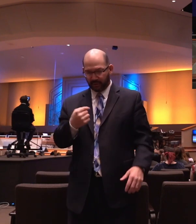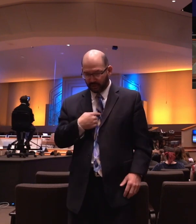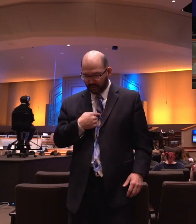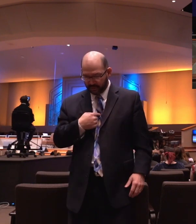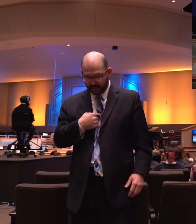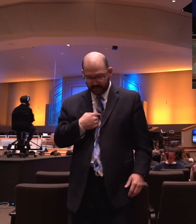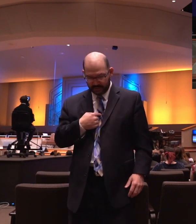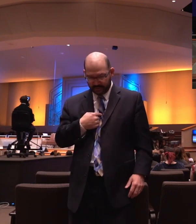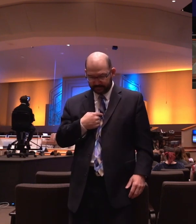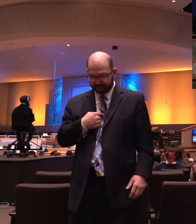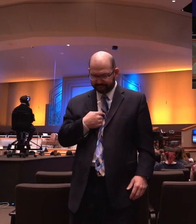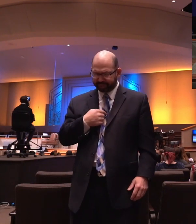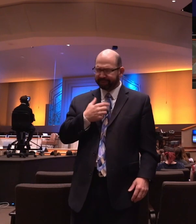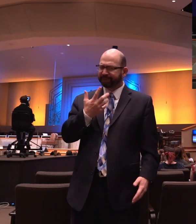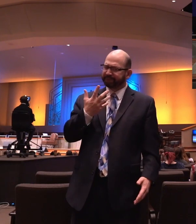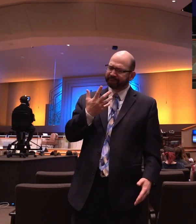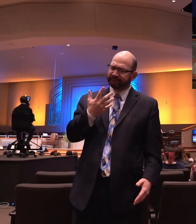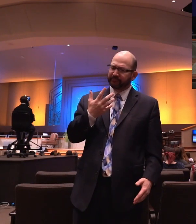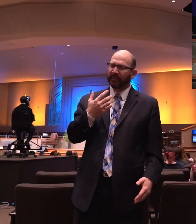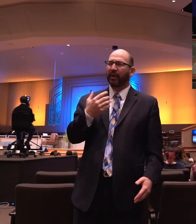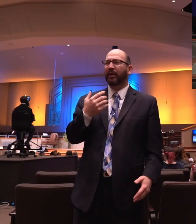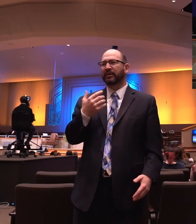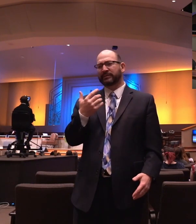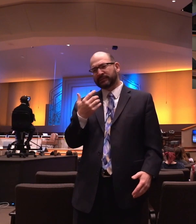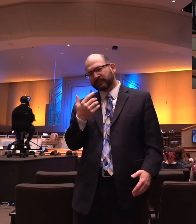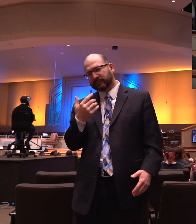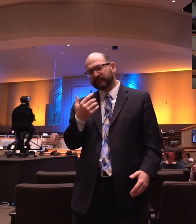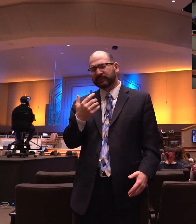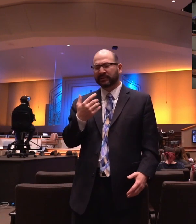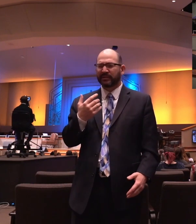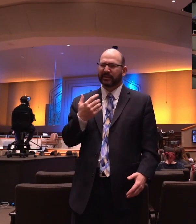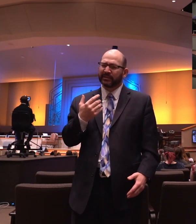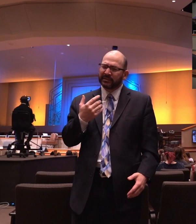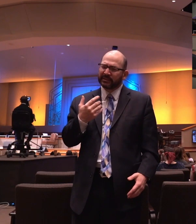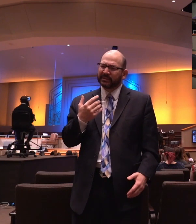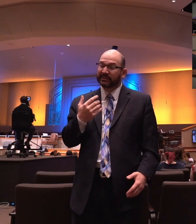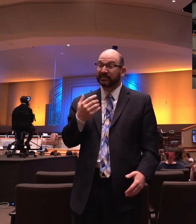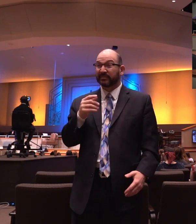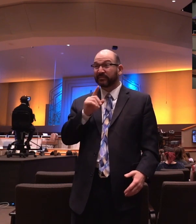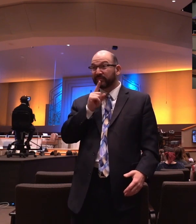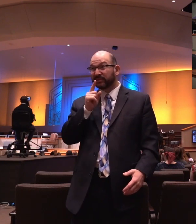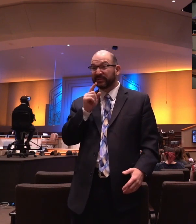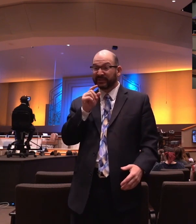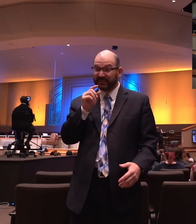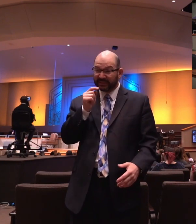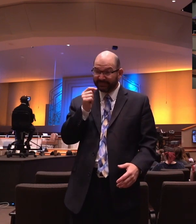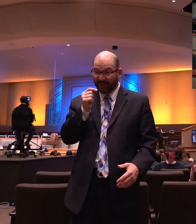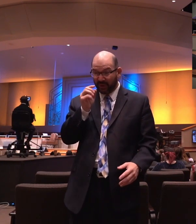I don't want to say worried because that's sinful, so I was just kind of anxious.